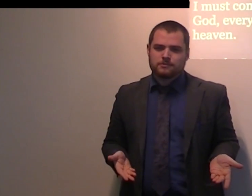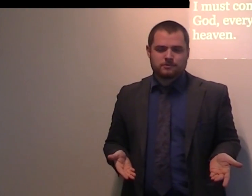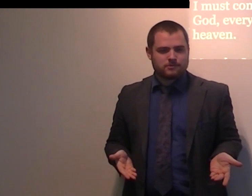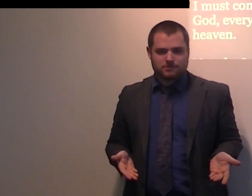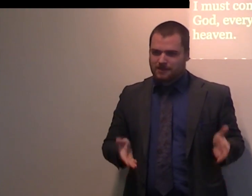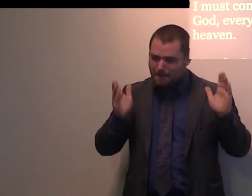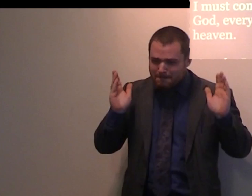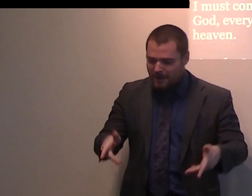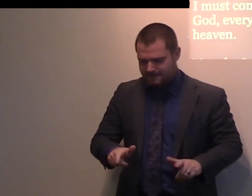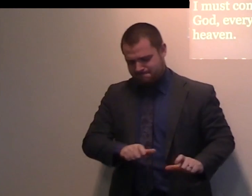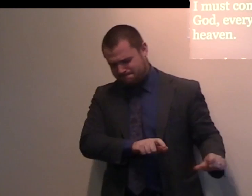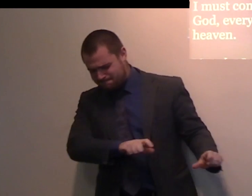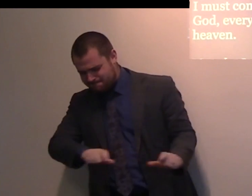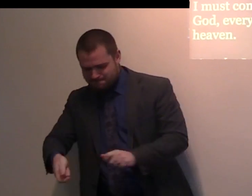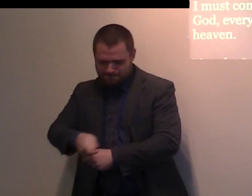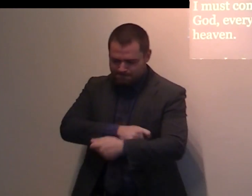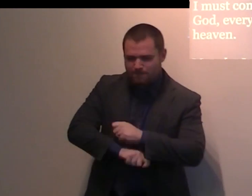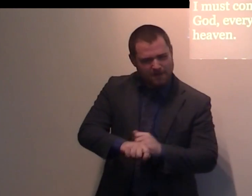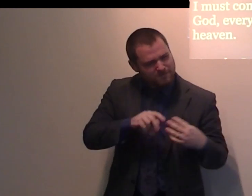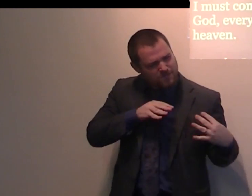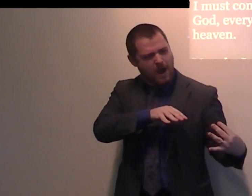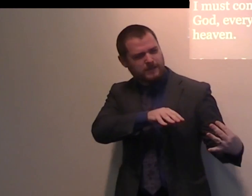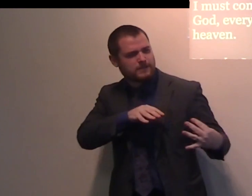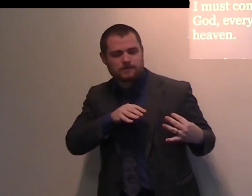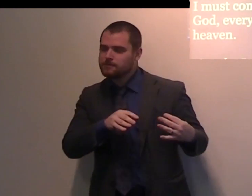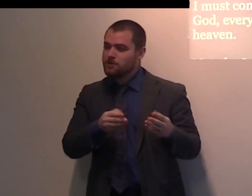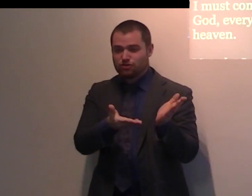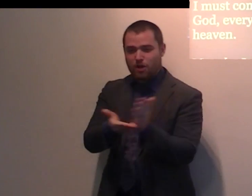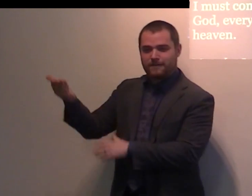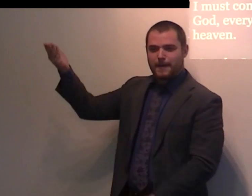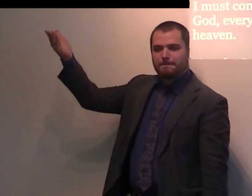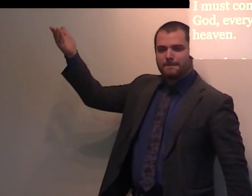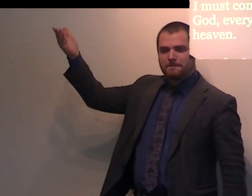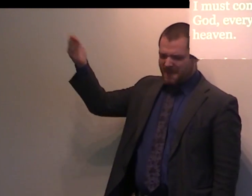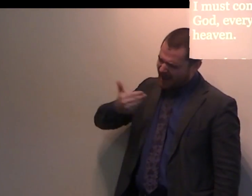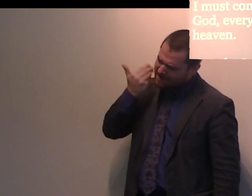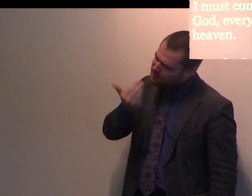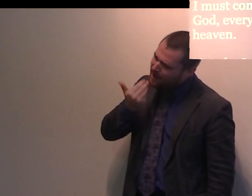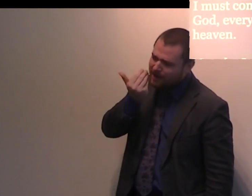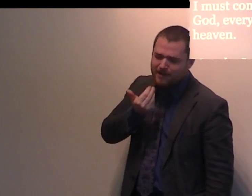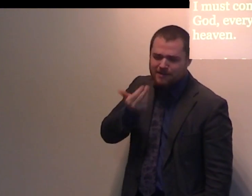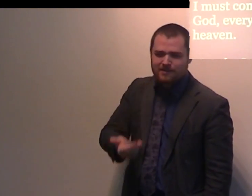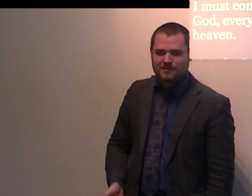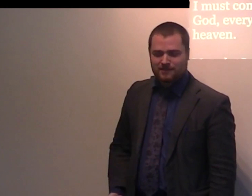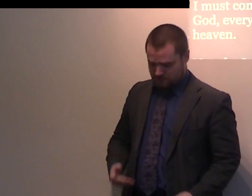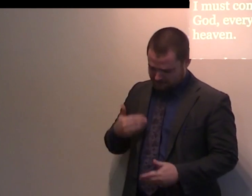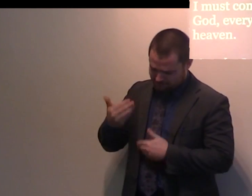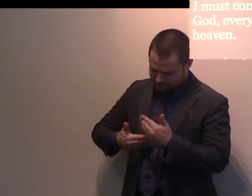I must continue fighting and serving God every day until I die